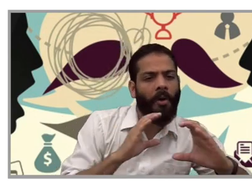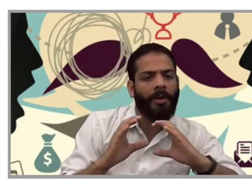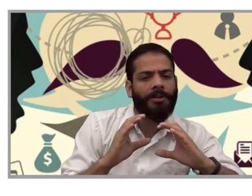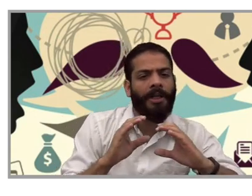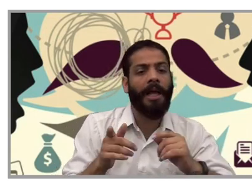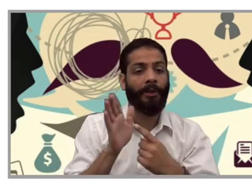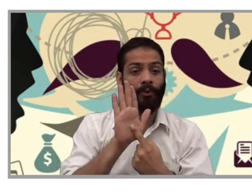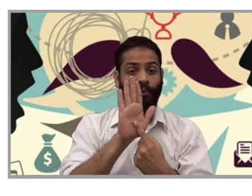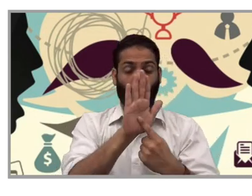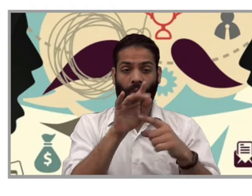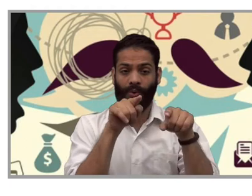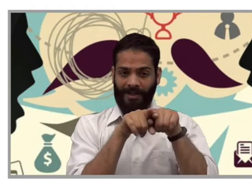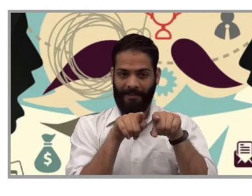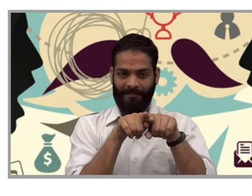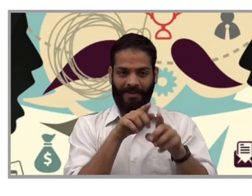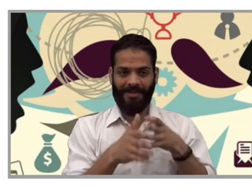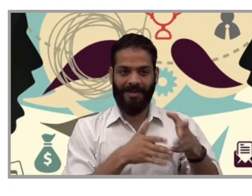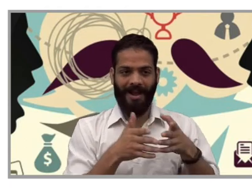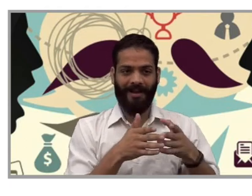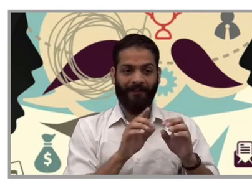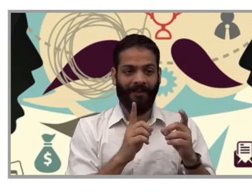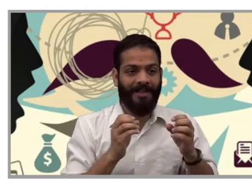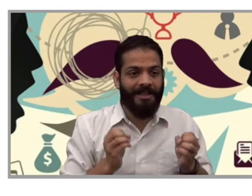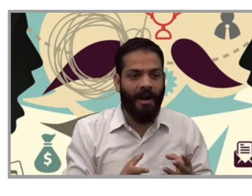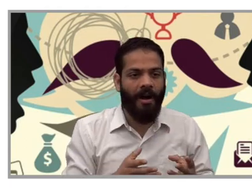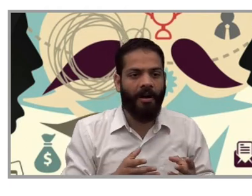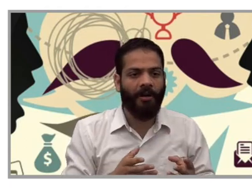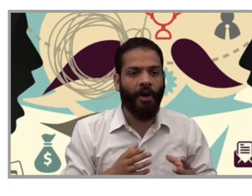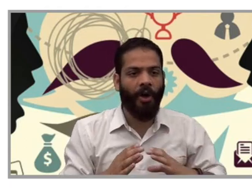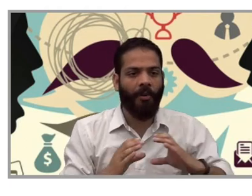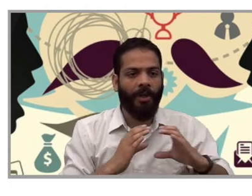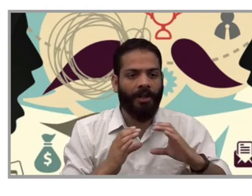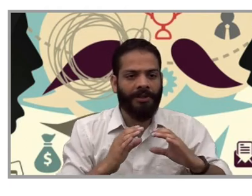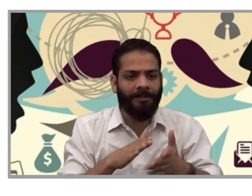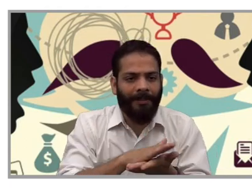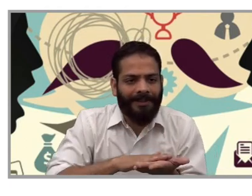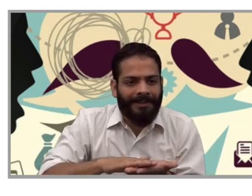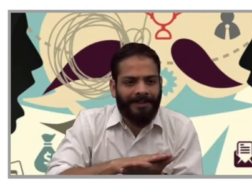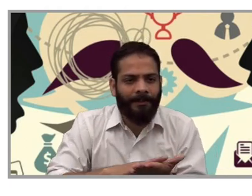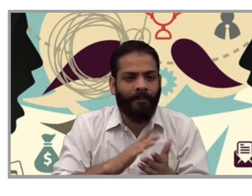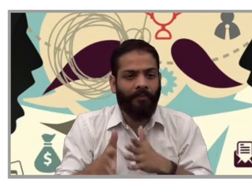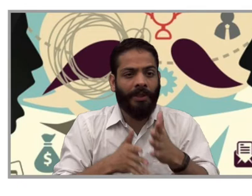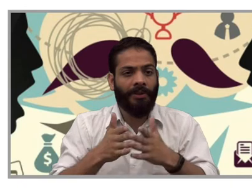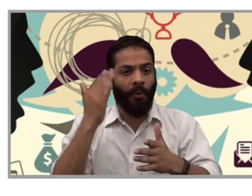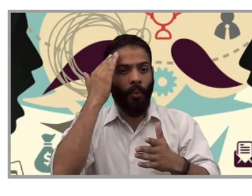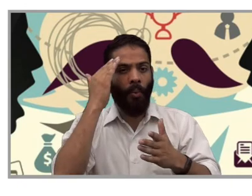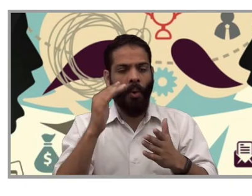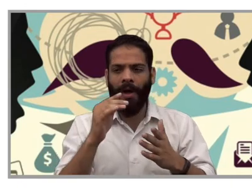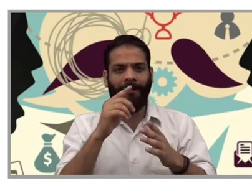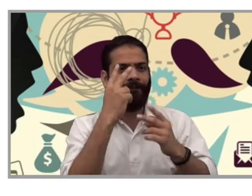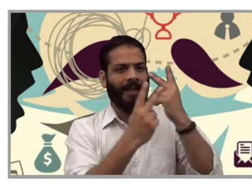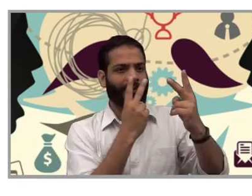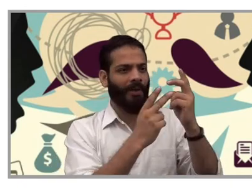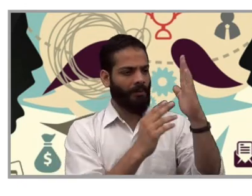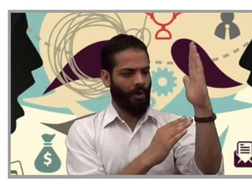a A signer can make an iconic gesture to the referent either directly or by